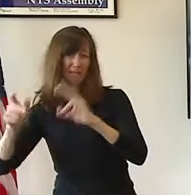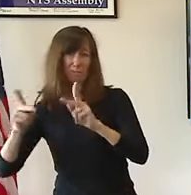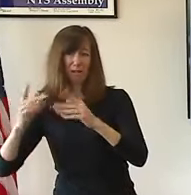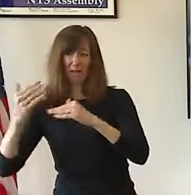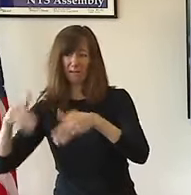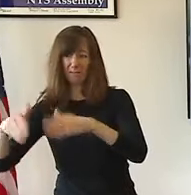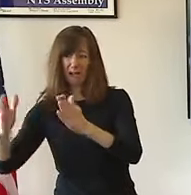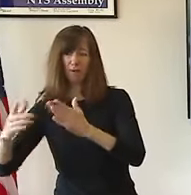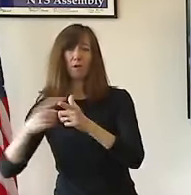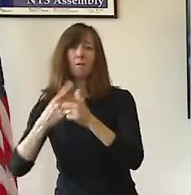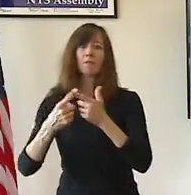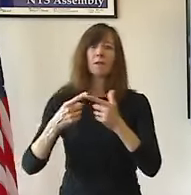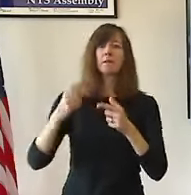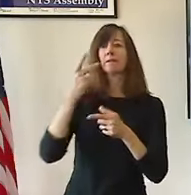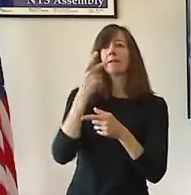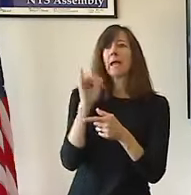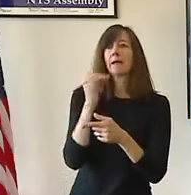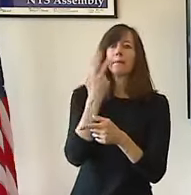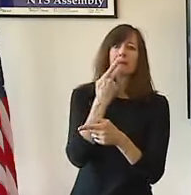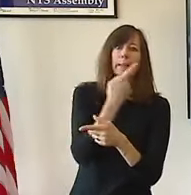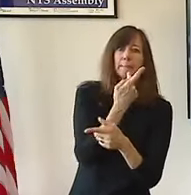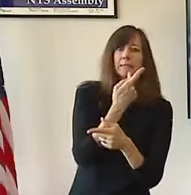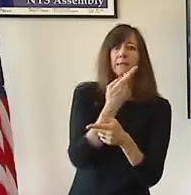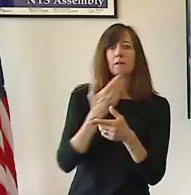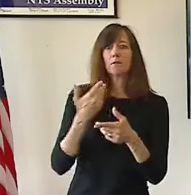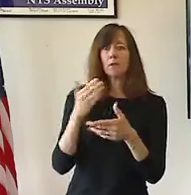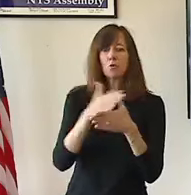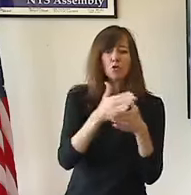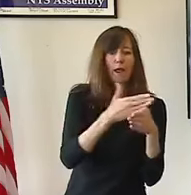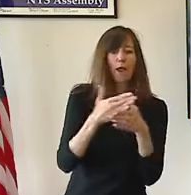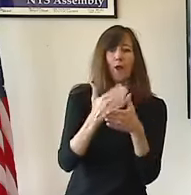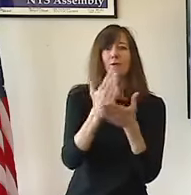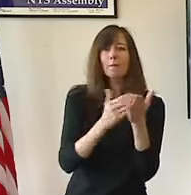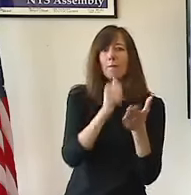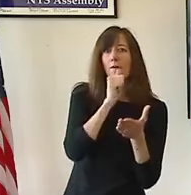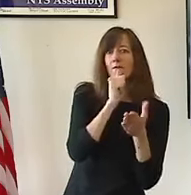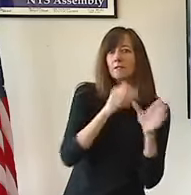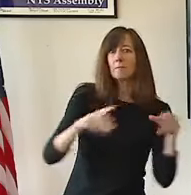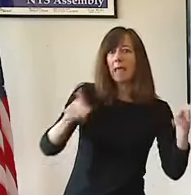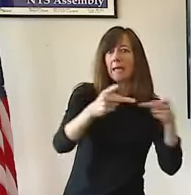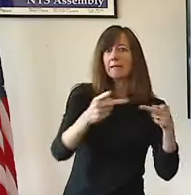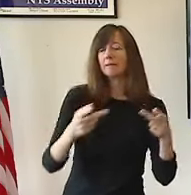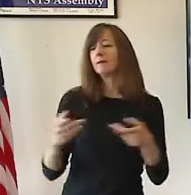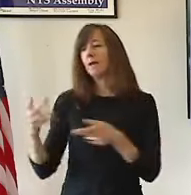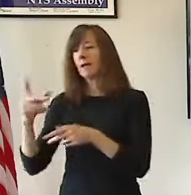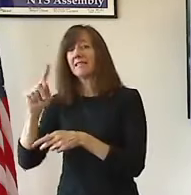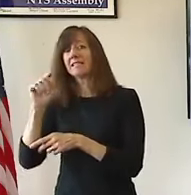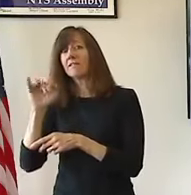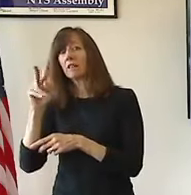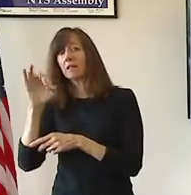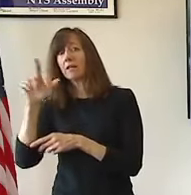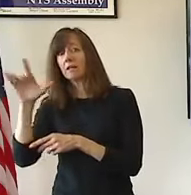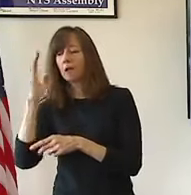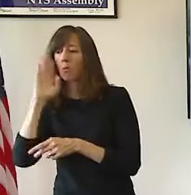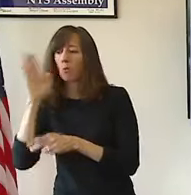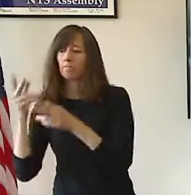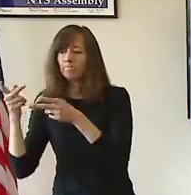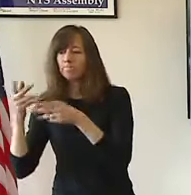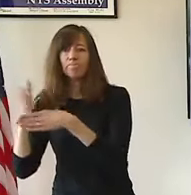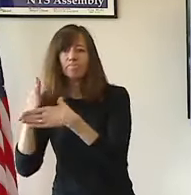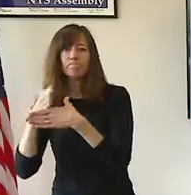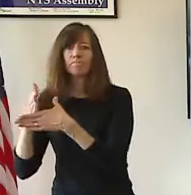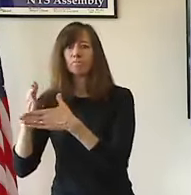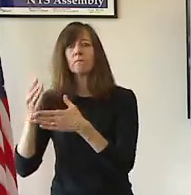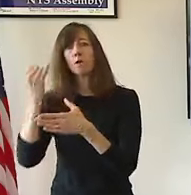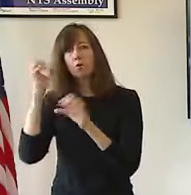some private space, or in Tivoli, they're going to close down the middle of Broadway for a period of time. You can move those 40 seats out onto the